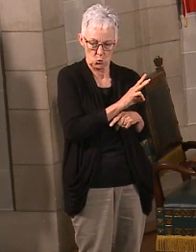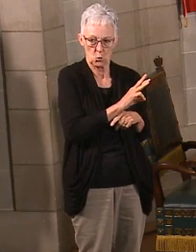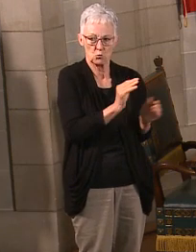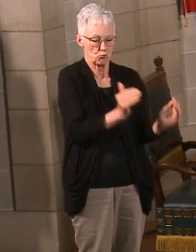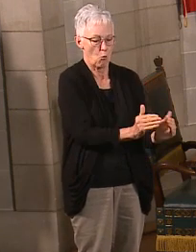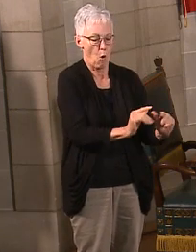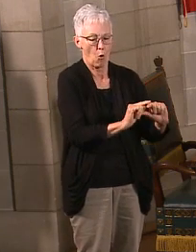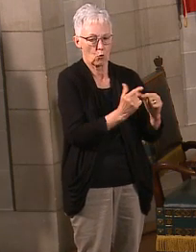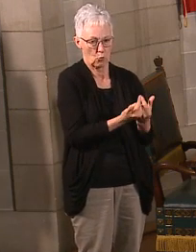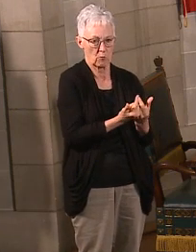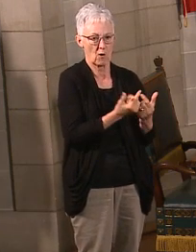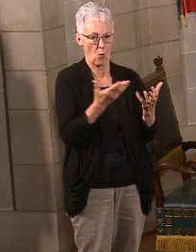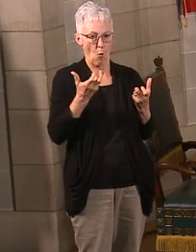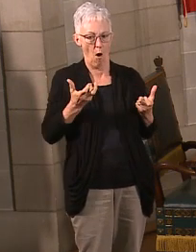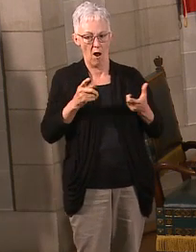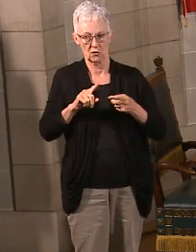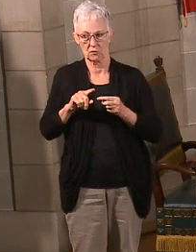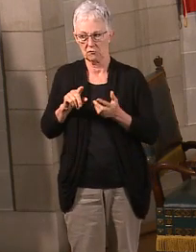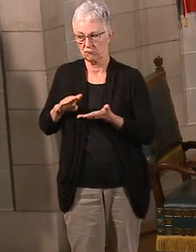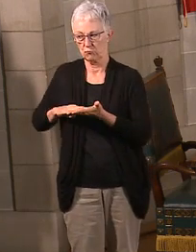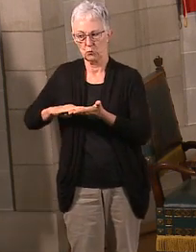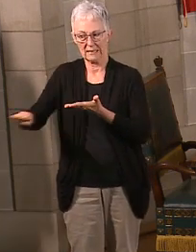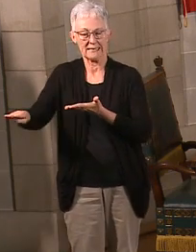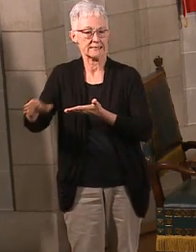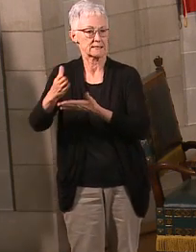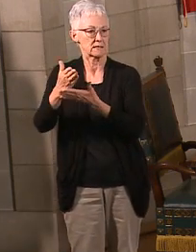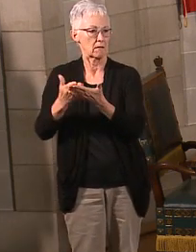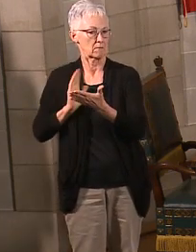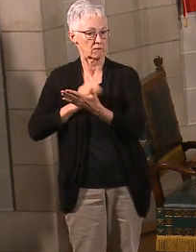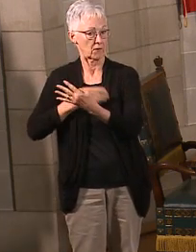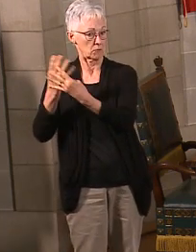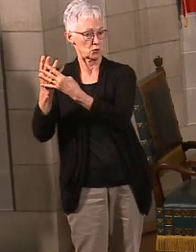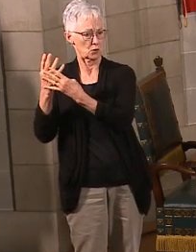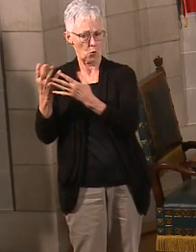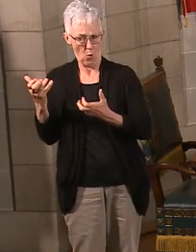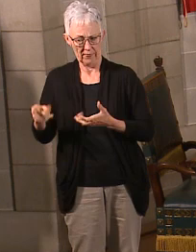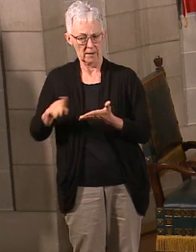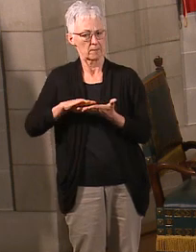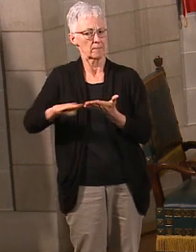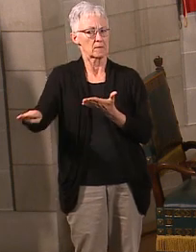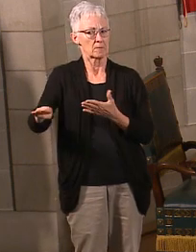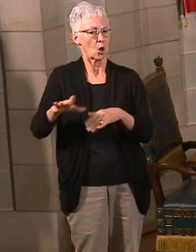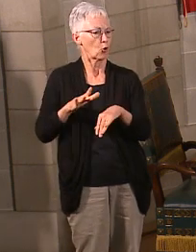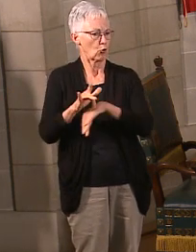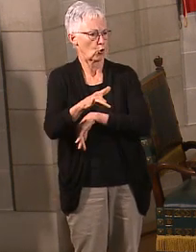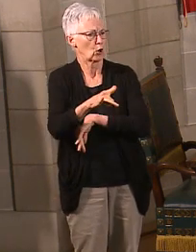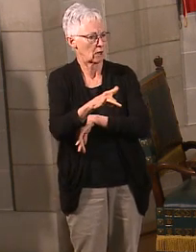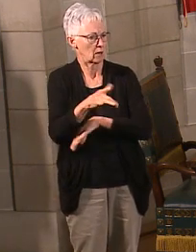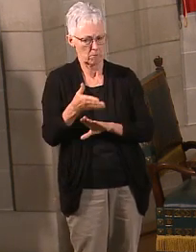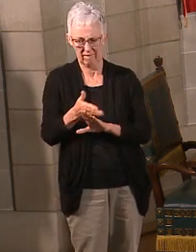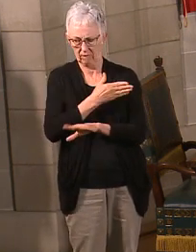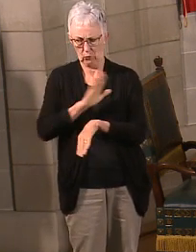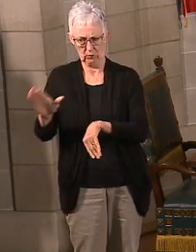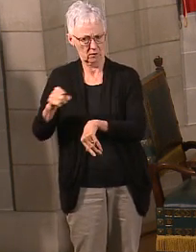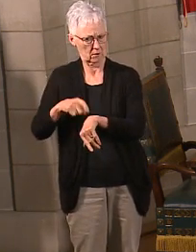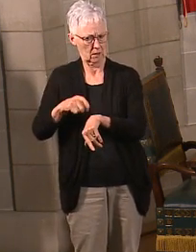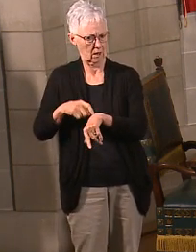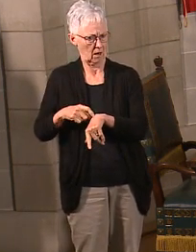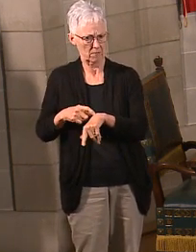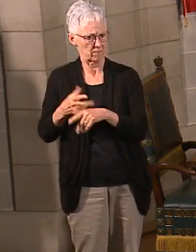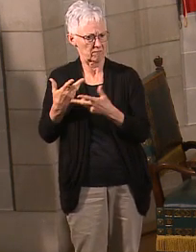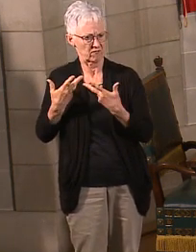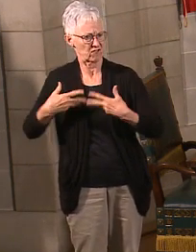release inmates early. First of all, the vast majority of Nebraskans do not believe that inmates should be released early.